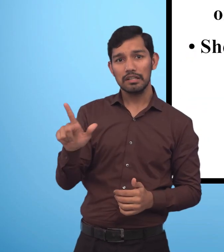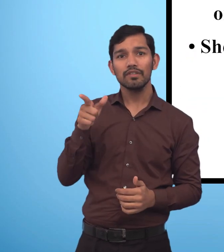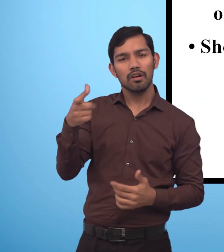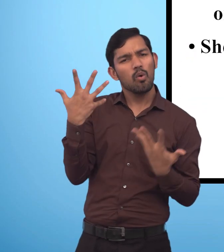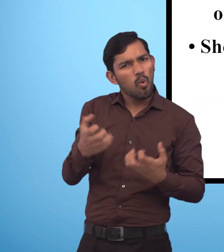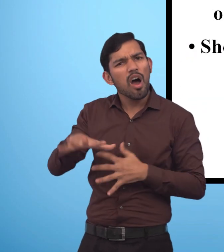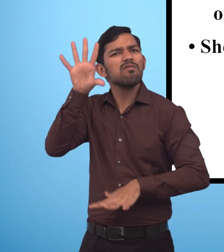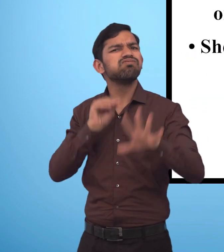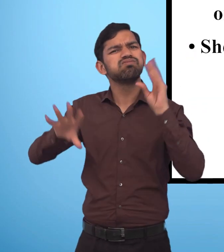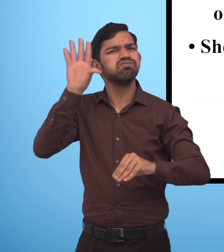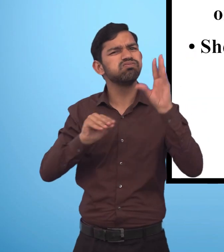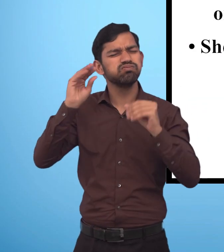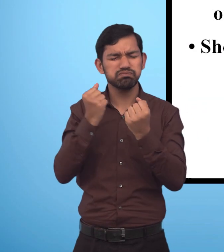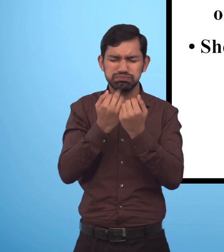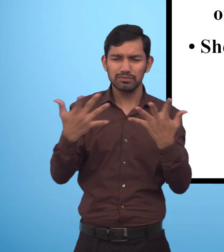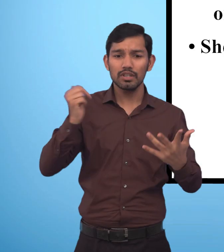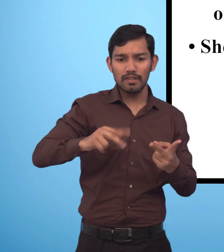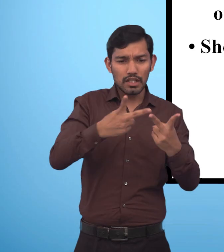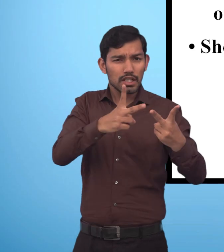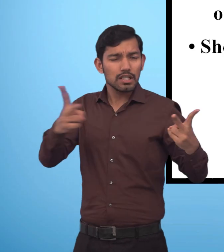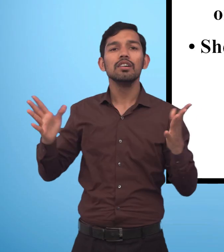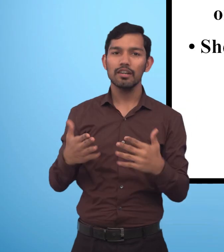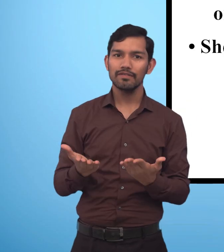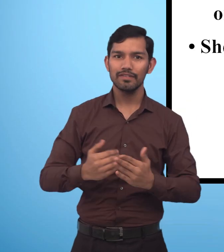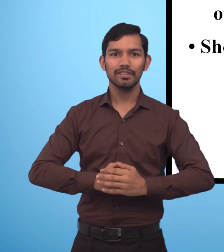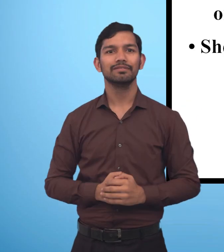She learned many styles.